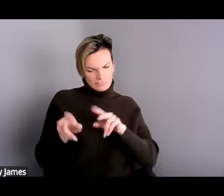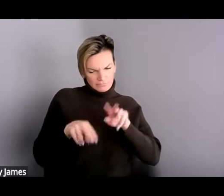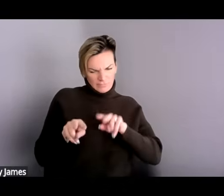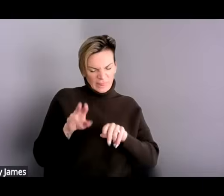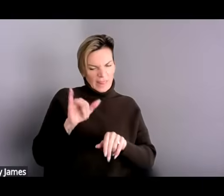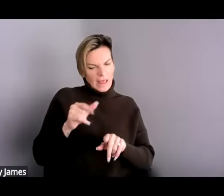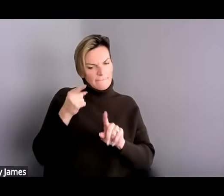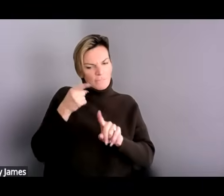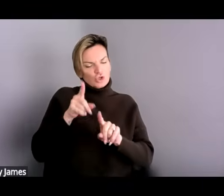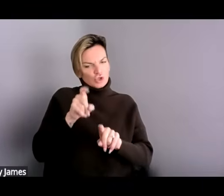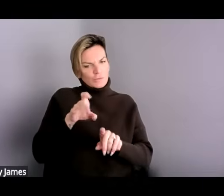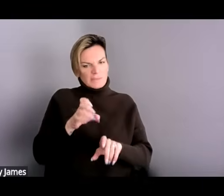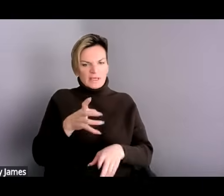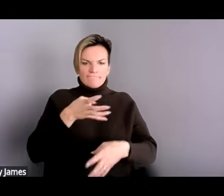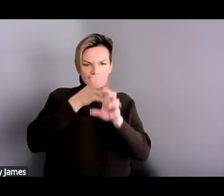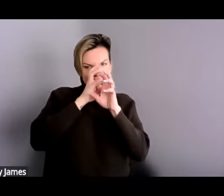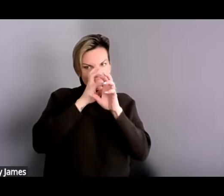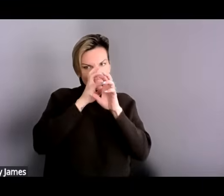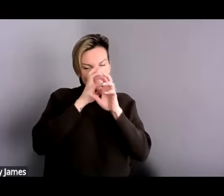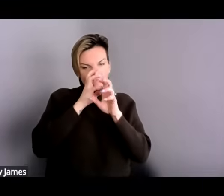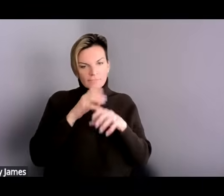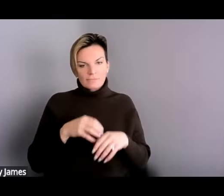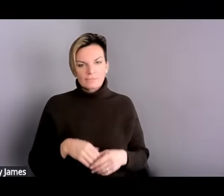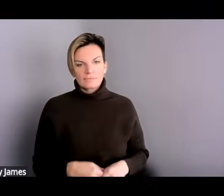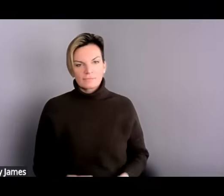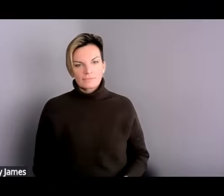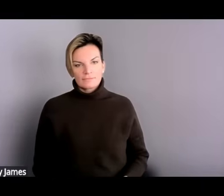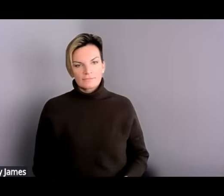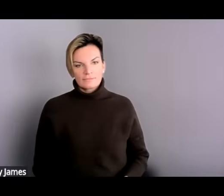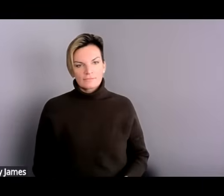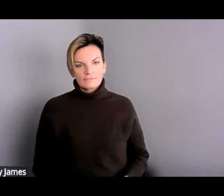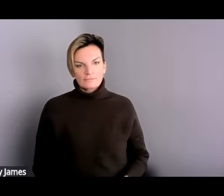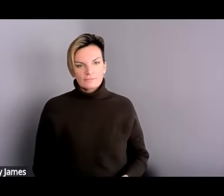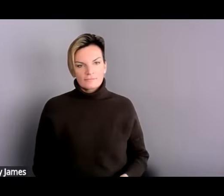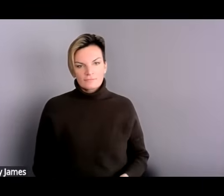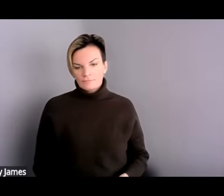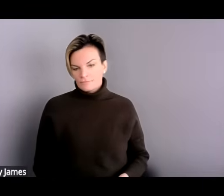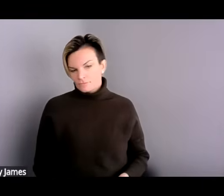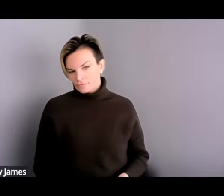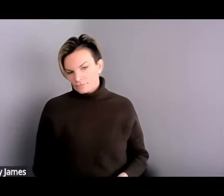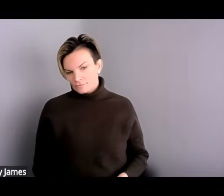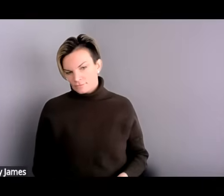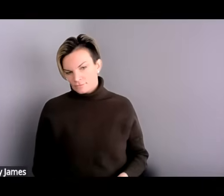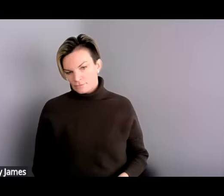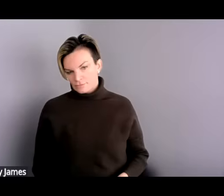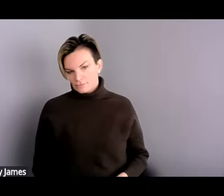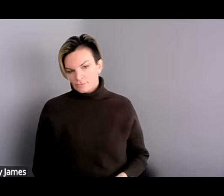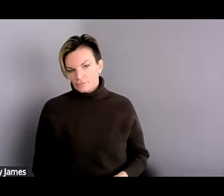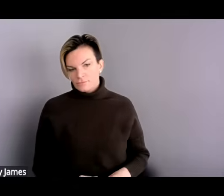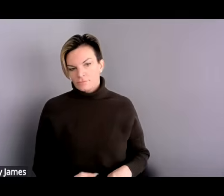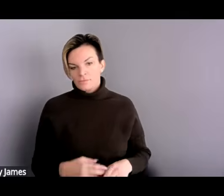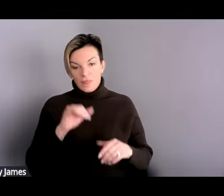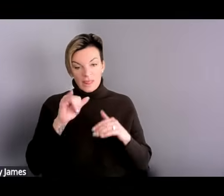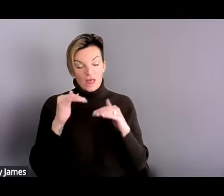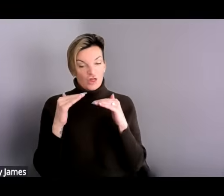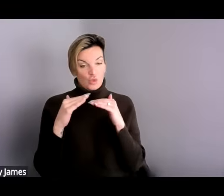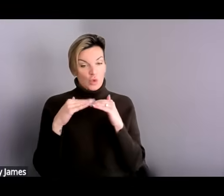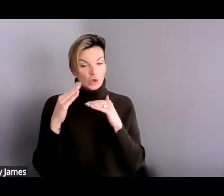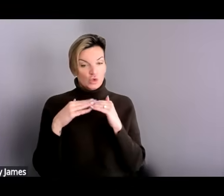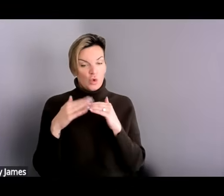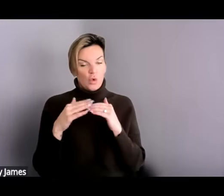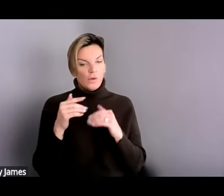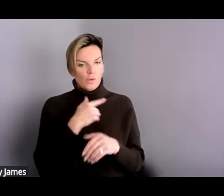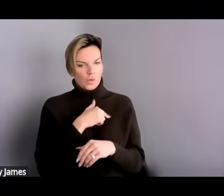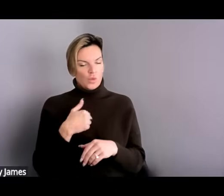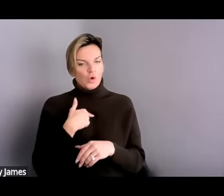I agree. Oh, I- Threshold is one that we're enforcing. Yeah. Right? So you have two thresholds, one